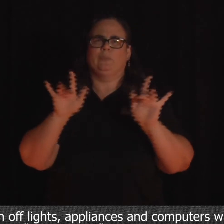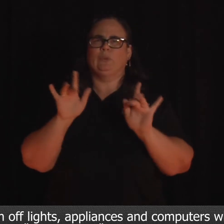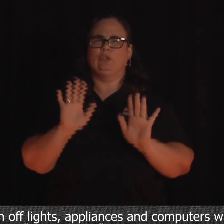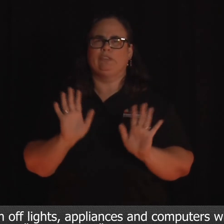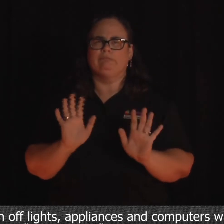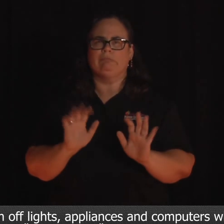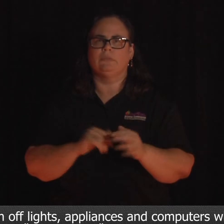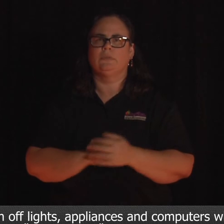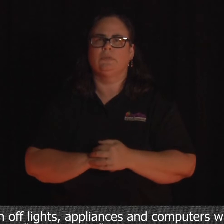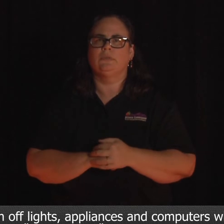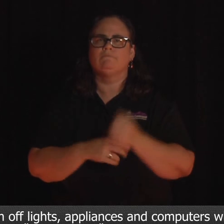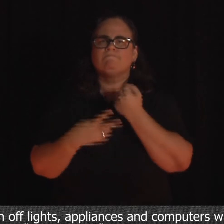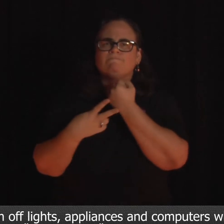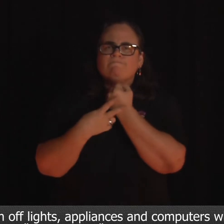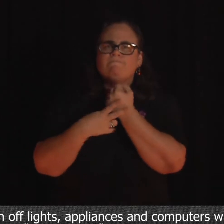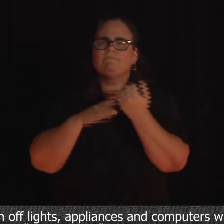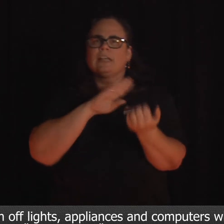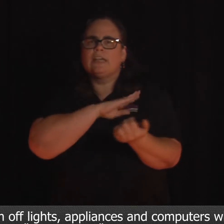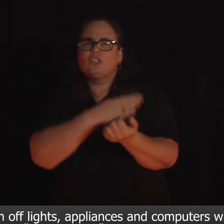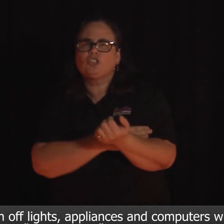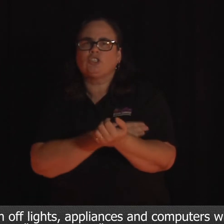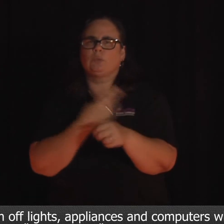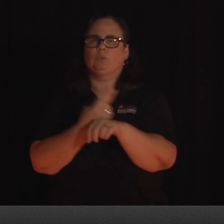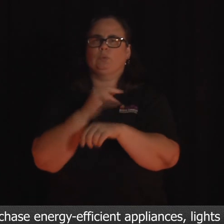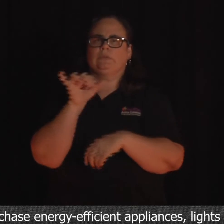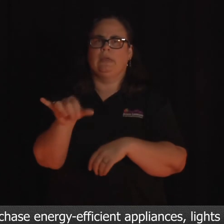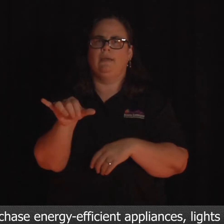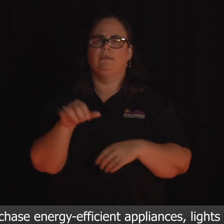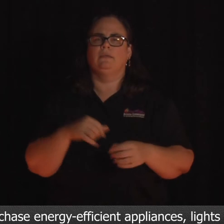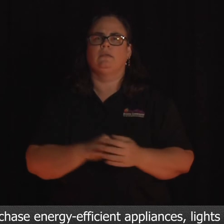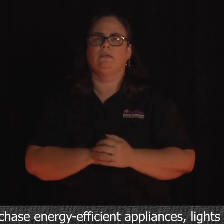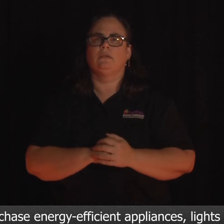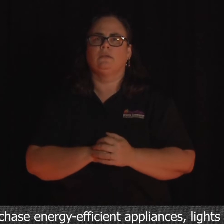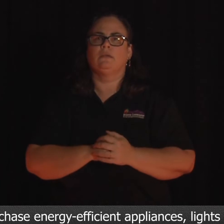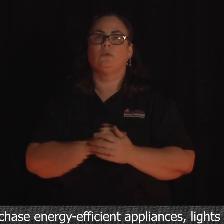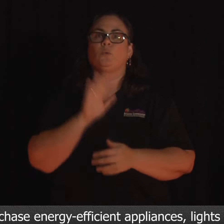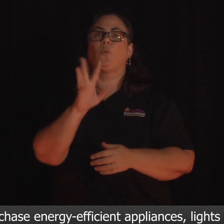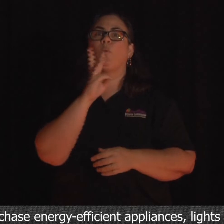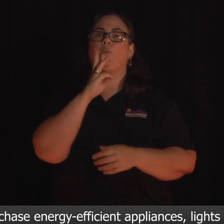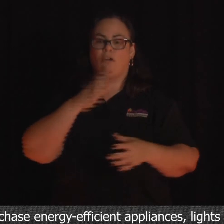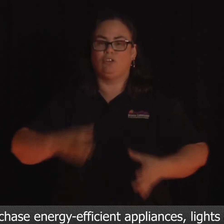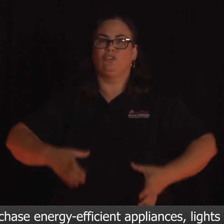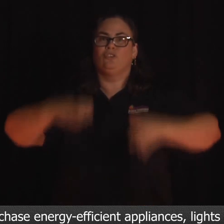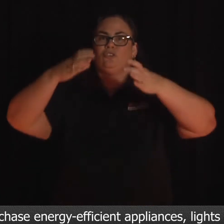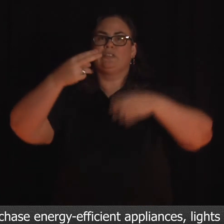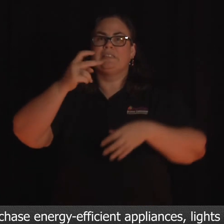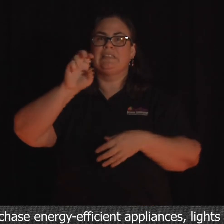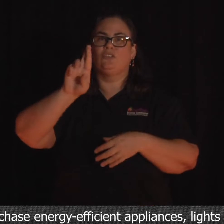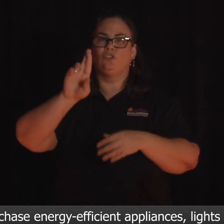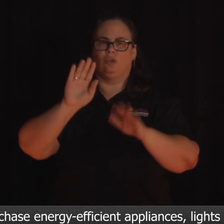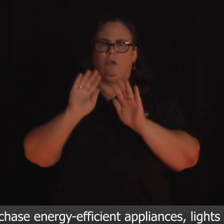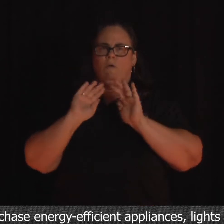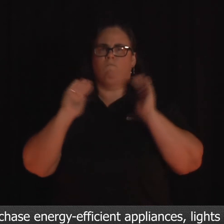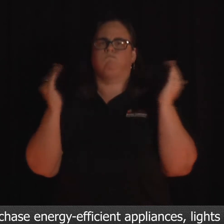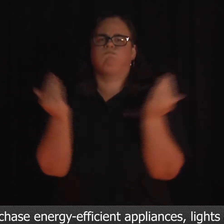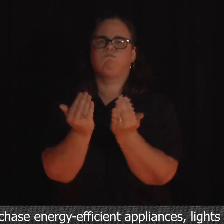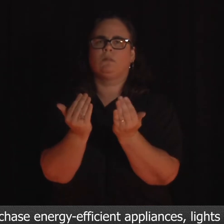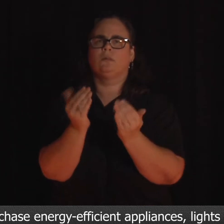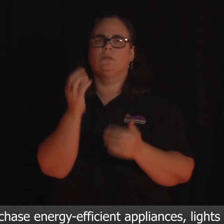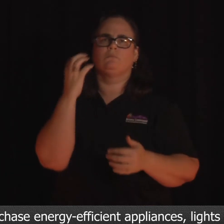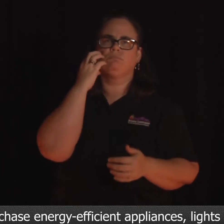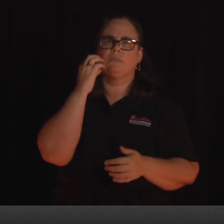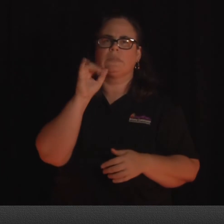Avoid using a screensaver on your computer monitor. Purchase energy-efficient appliances, lights, and